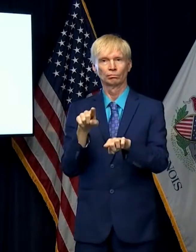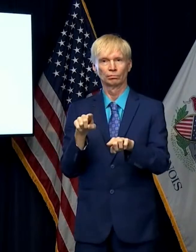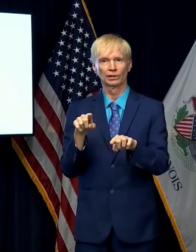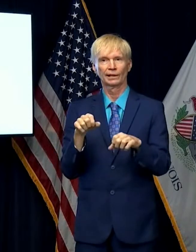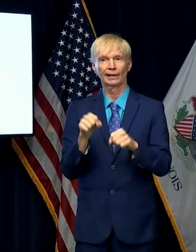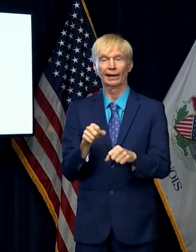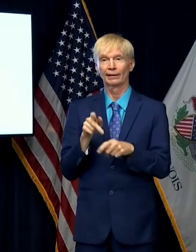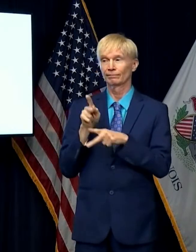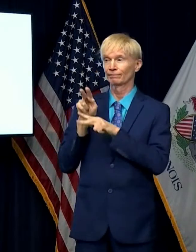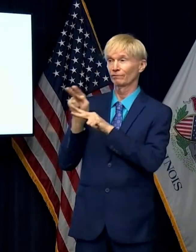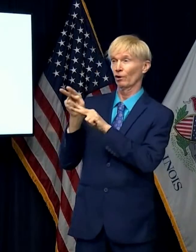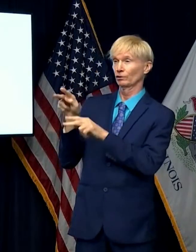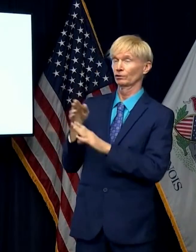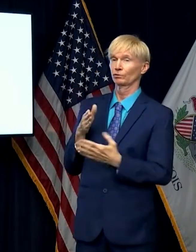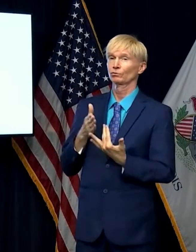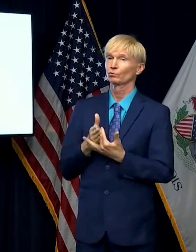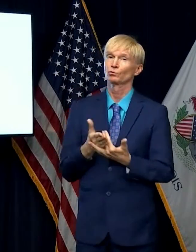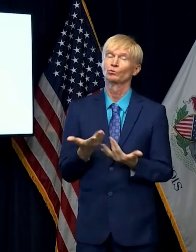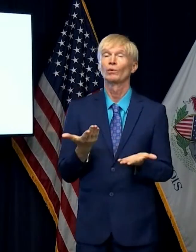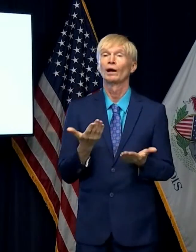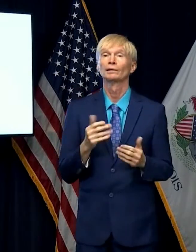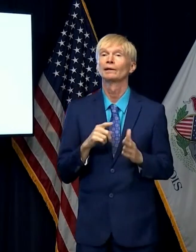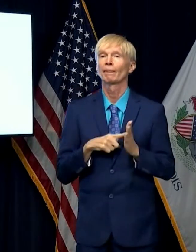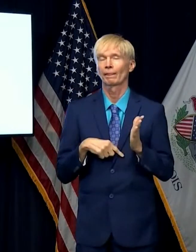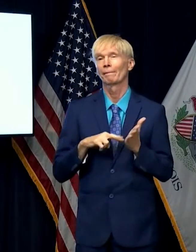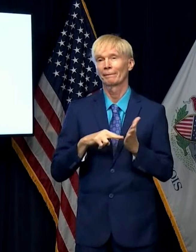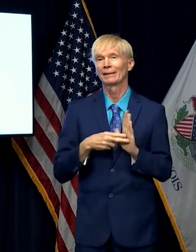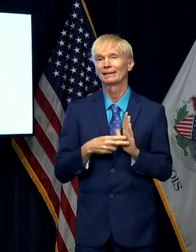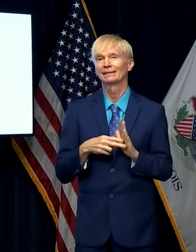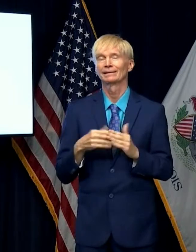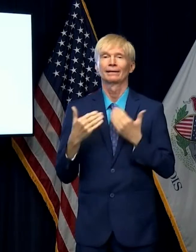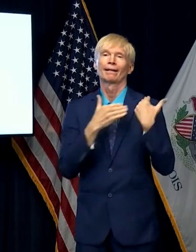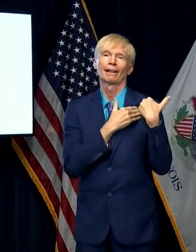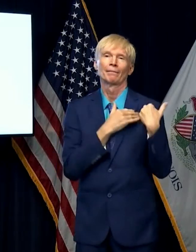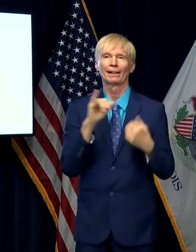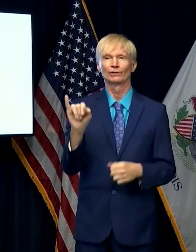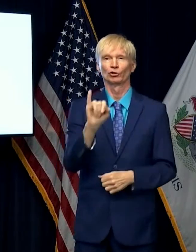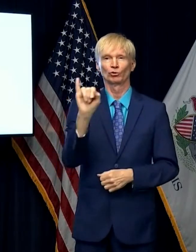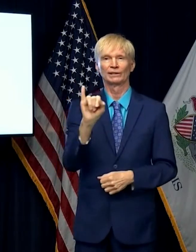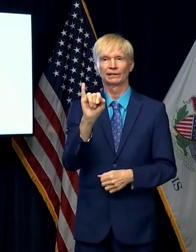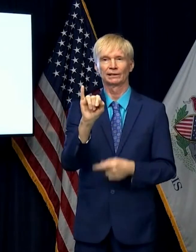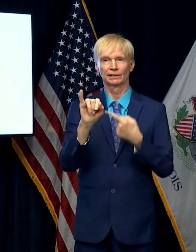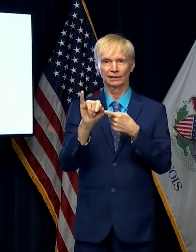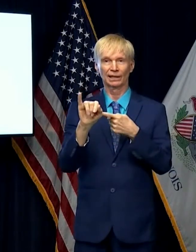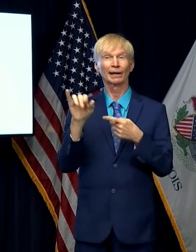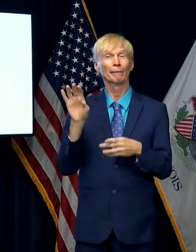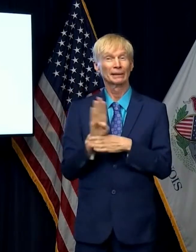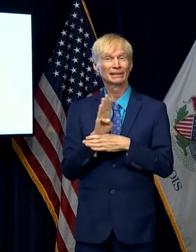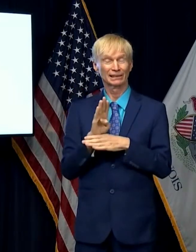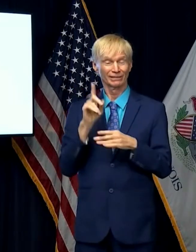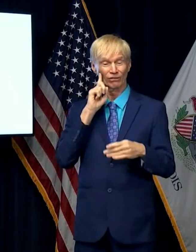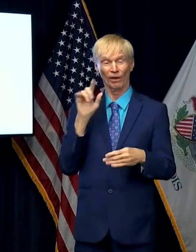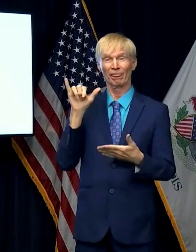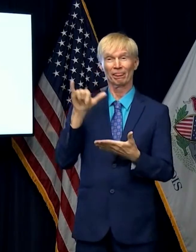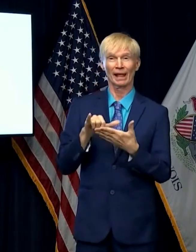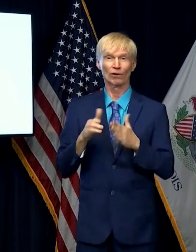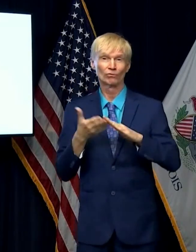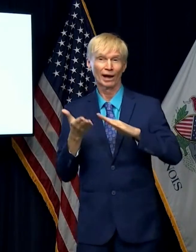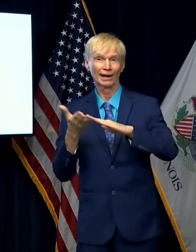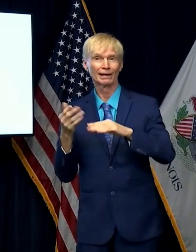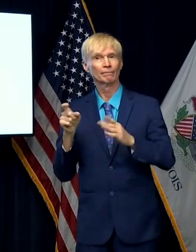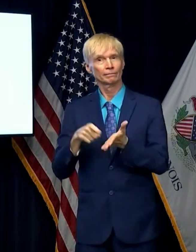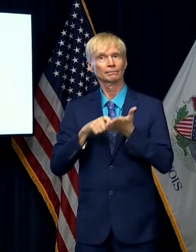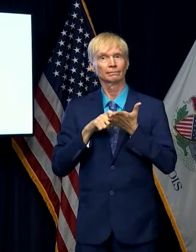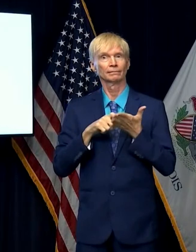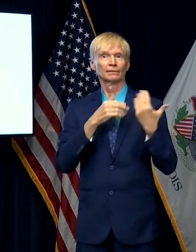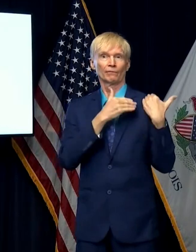be enforced. One is the liability that they will suffer. They all have liability insurance. If you're not following the state